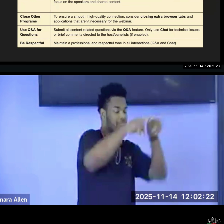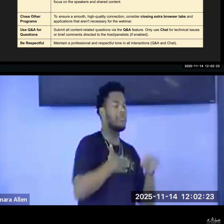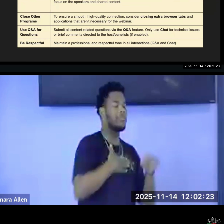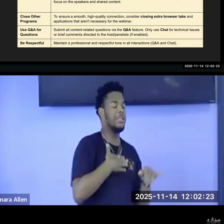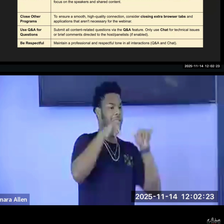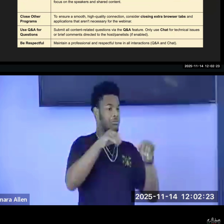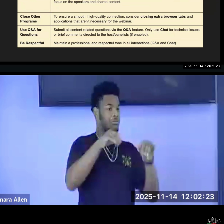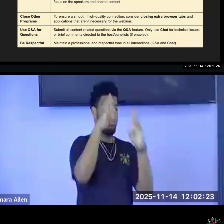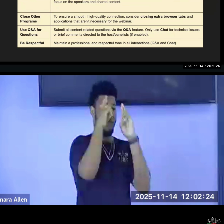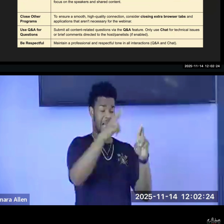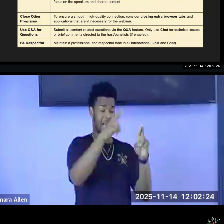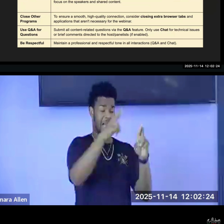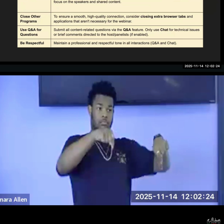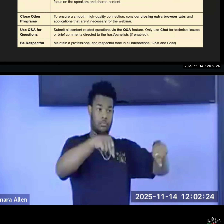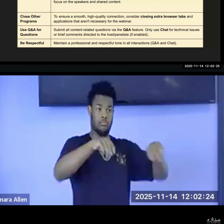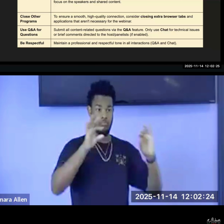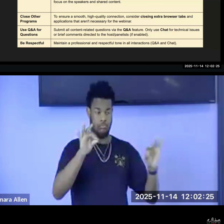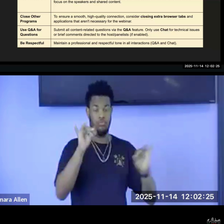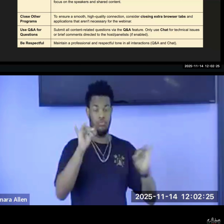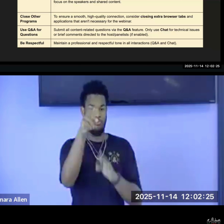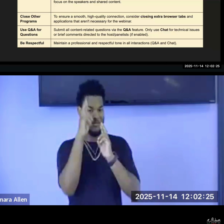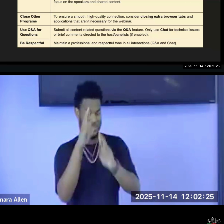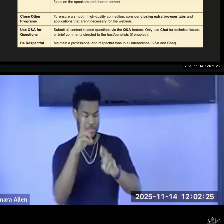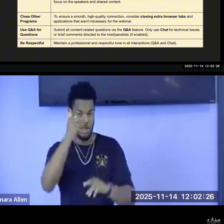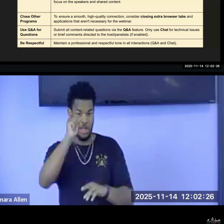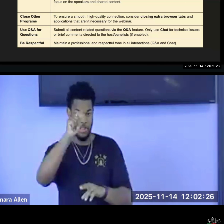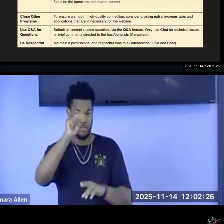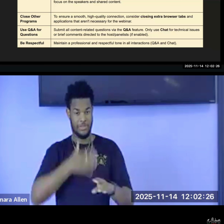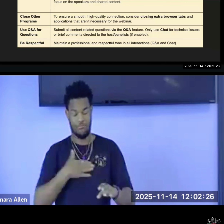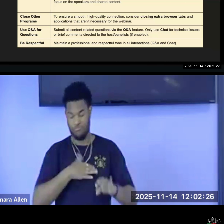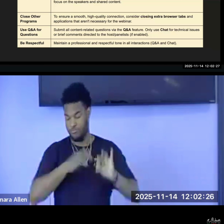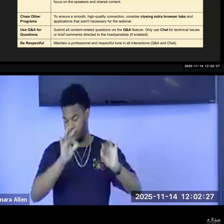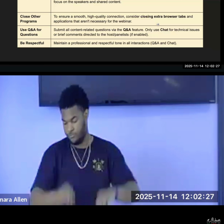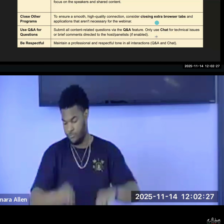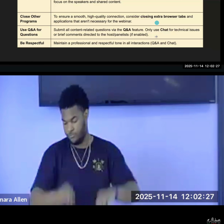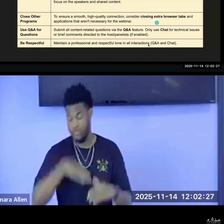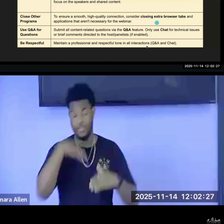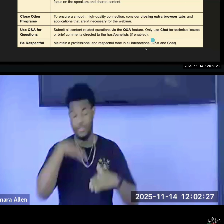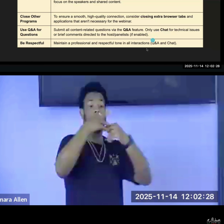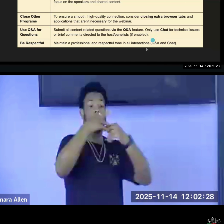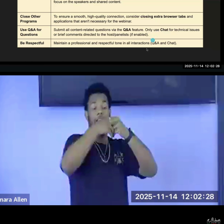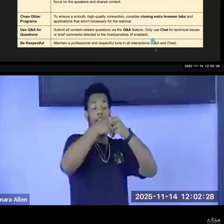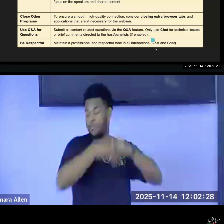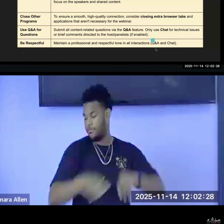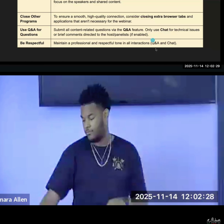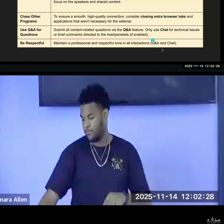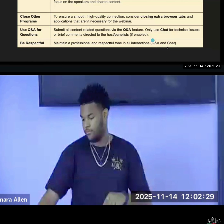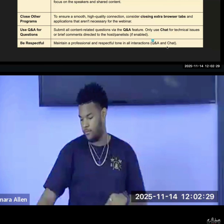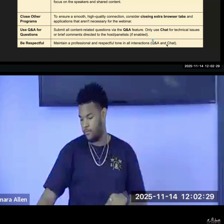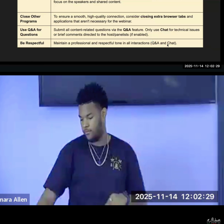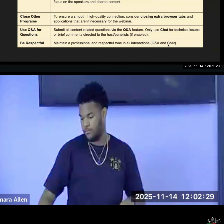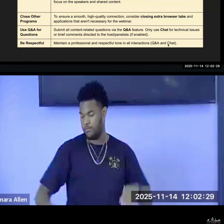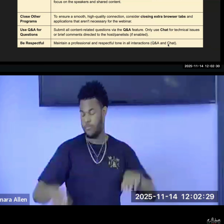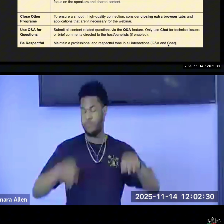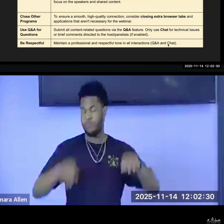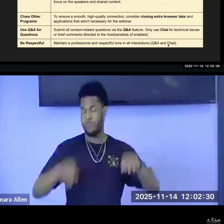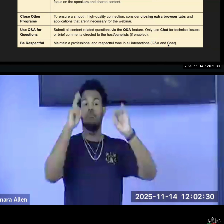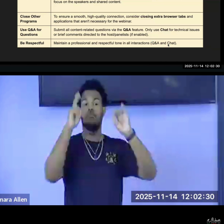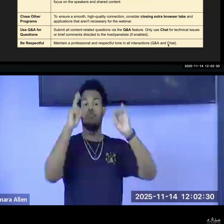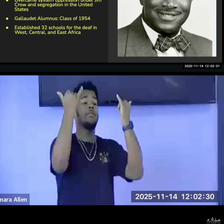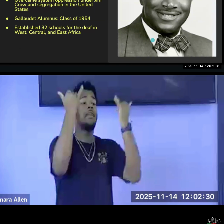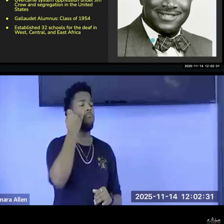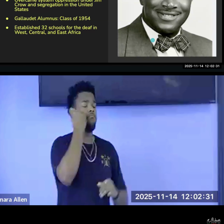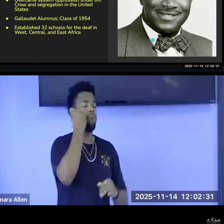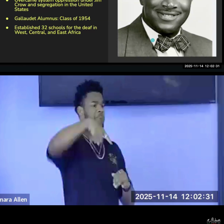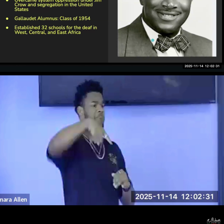computer. For those of you who are on Zoom, but also here with us in person, we ask that you please maintain a respectful